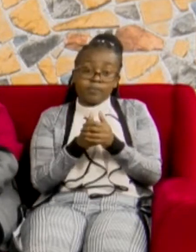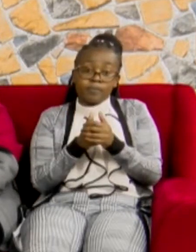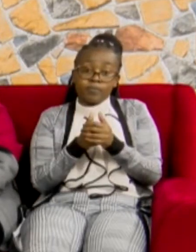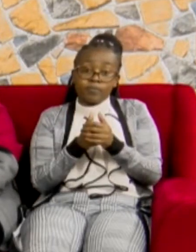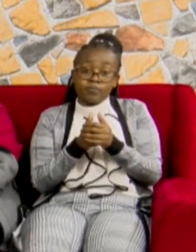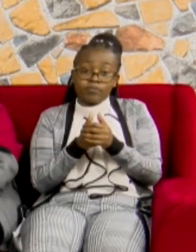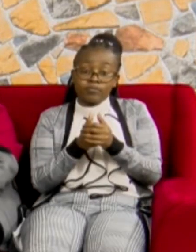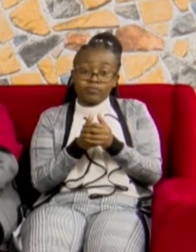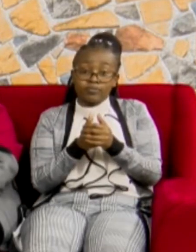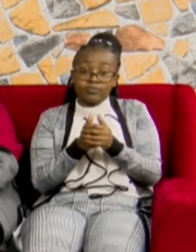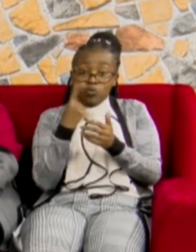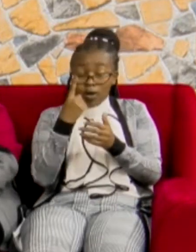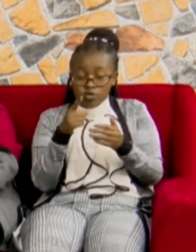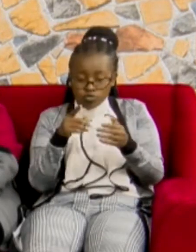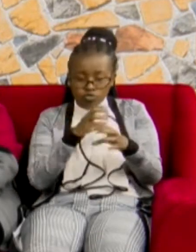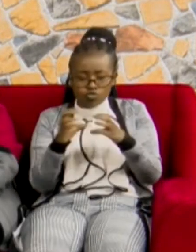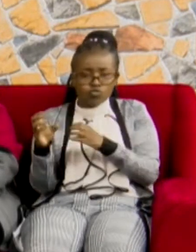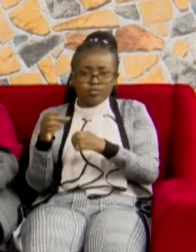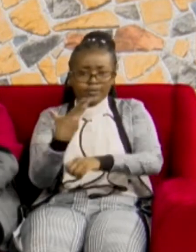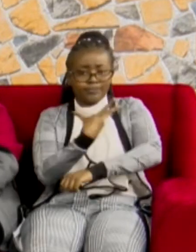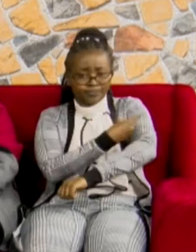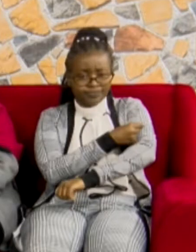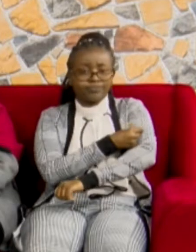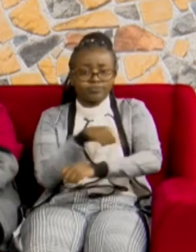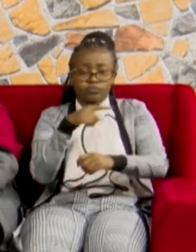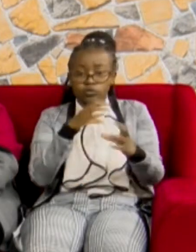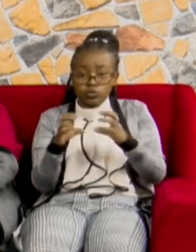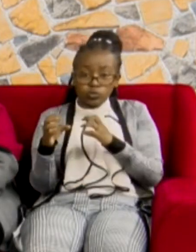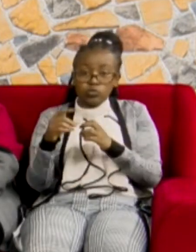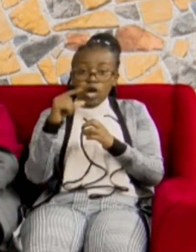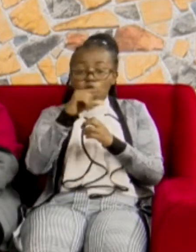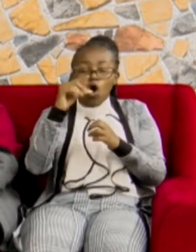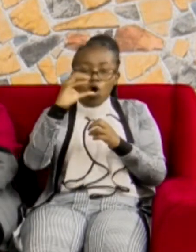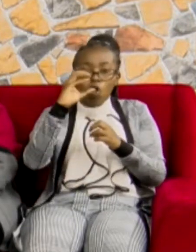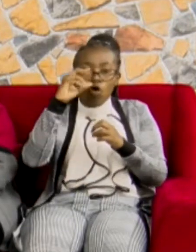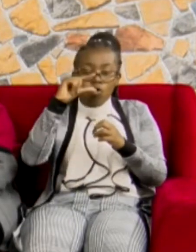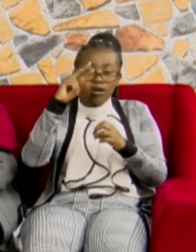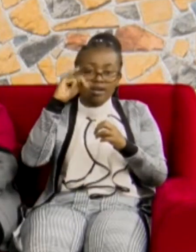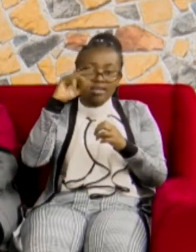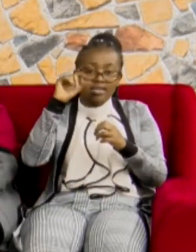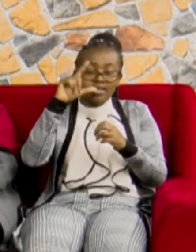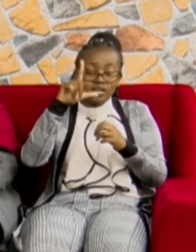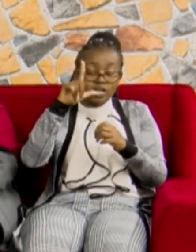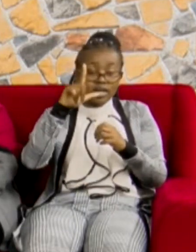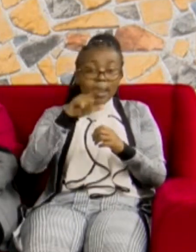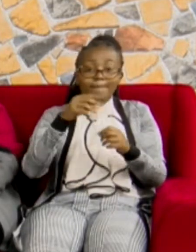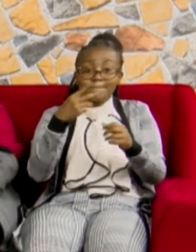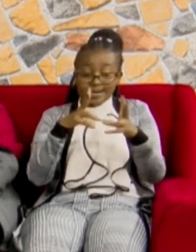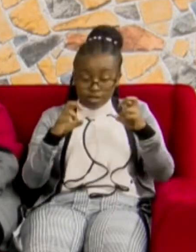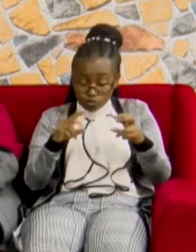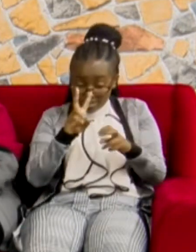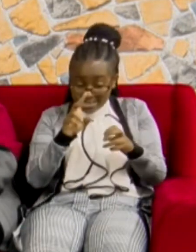in terms of once you do the diagnosis, we usually do cognitive tests to see where the child is functioning, and because